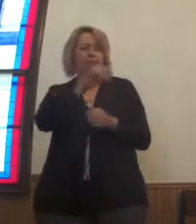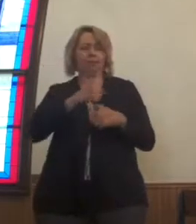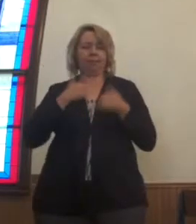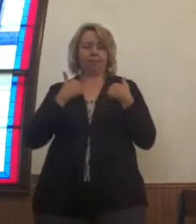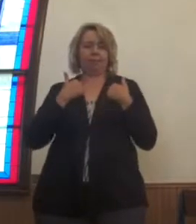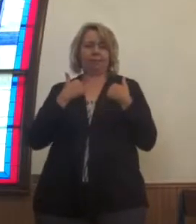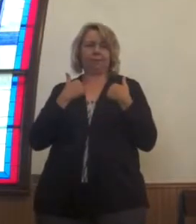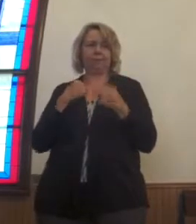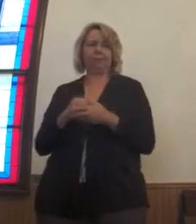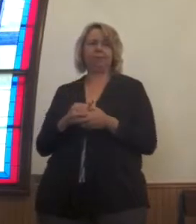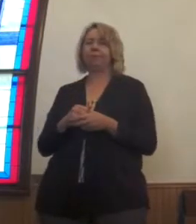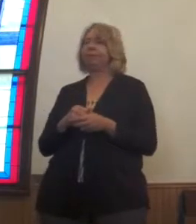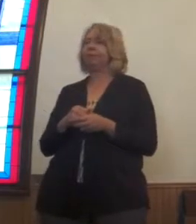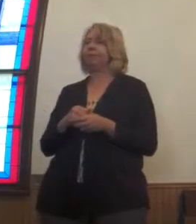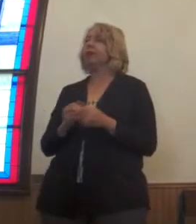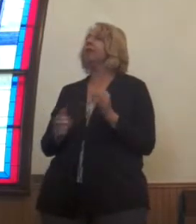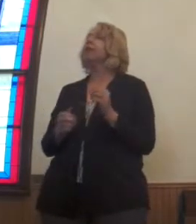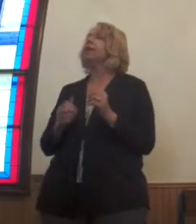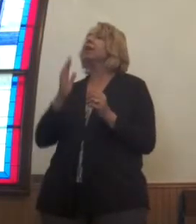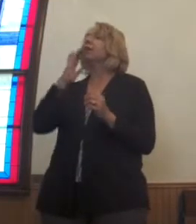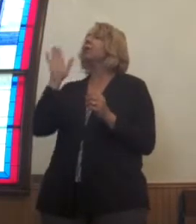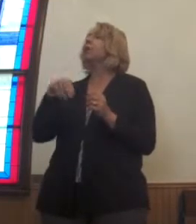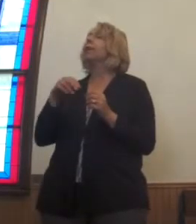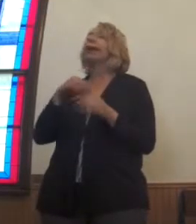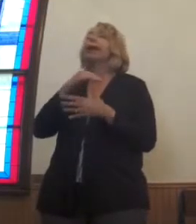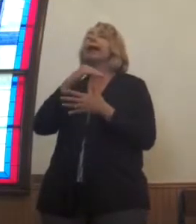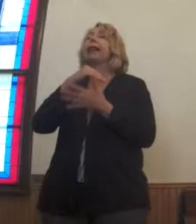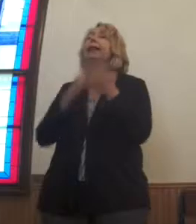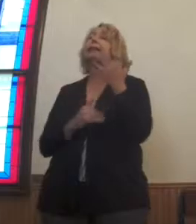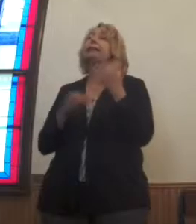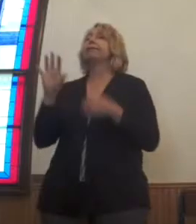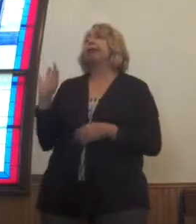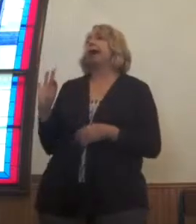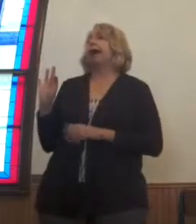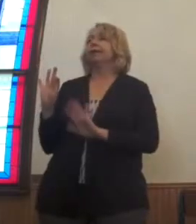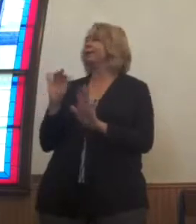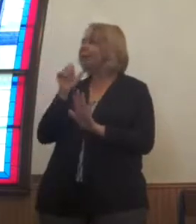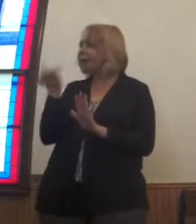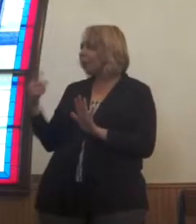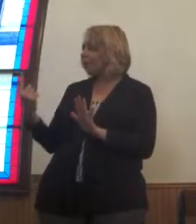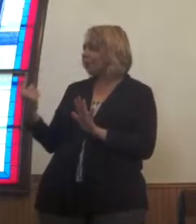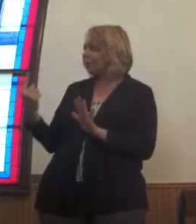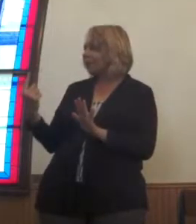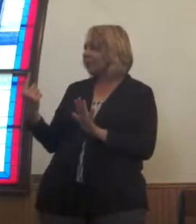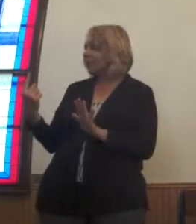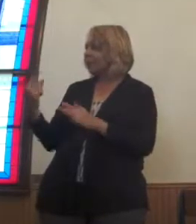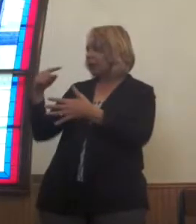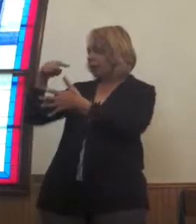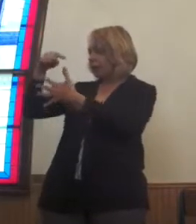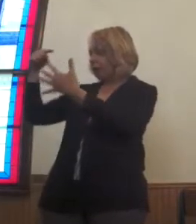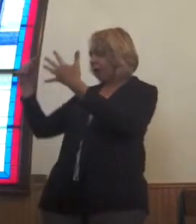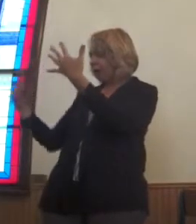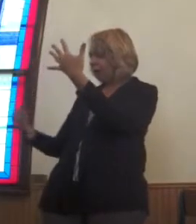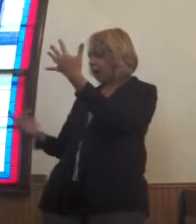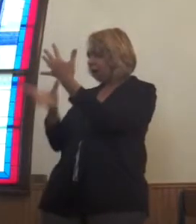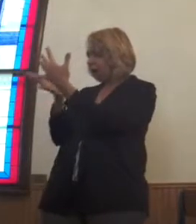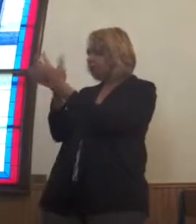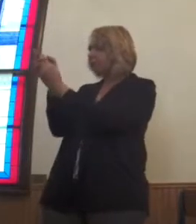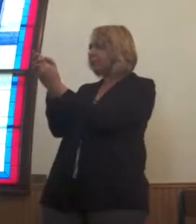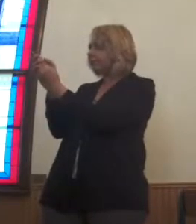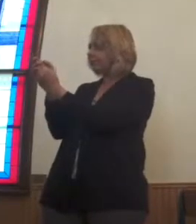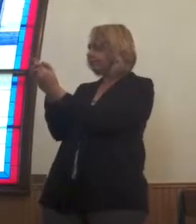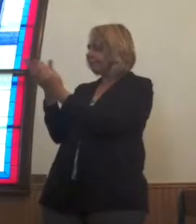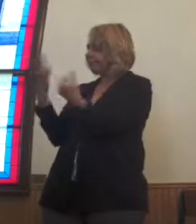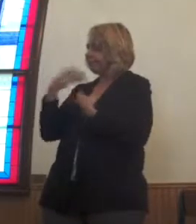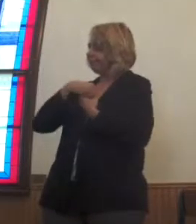Folks, today, it's more than likely more than just a list, but probably you probably would hear it in this world or